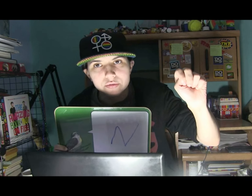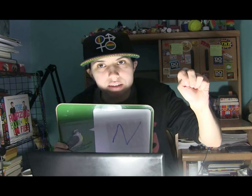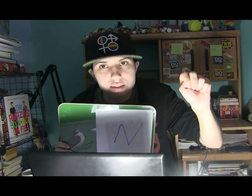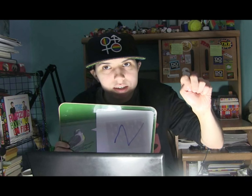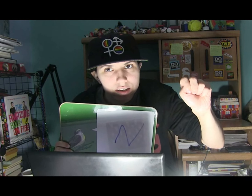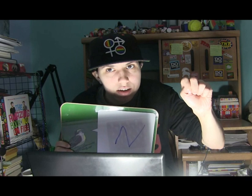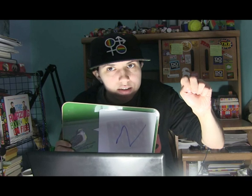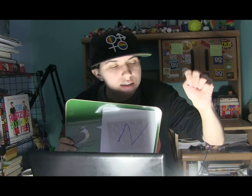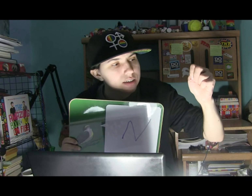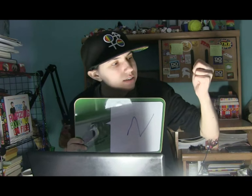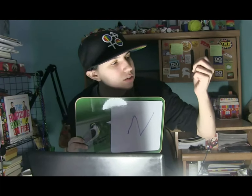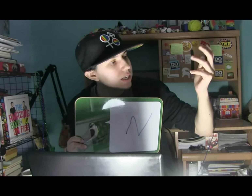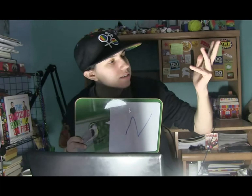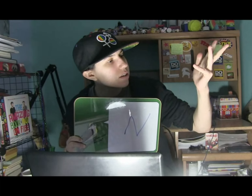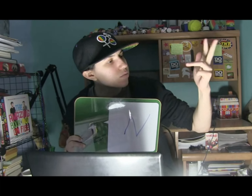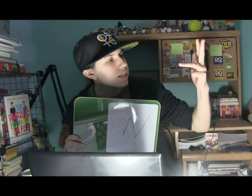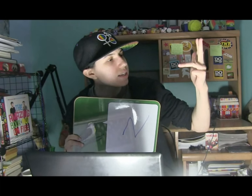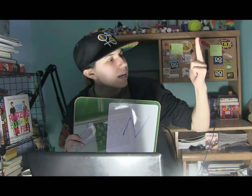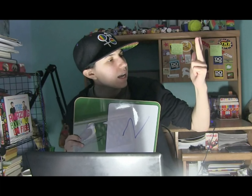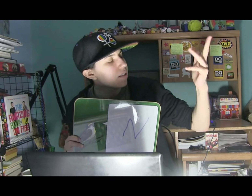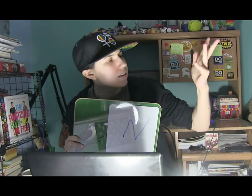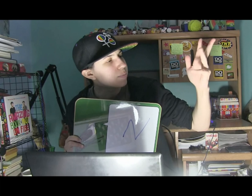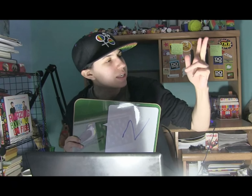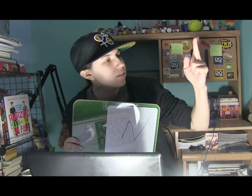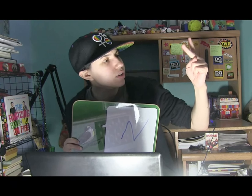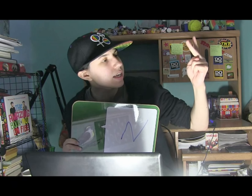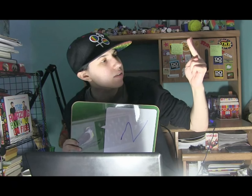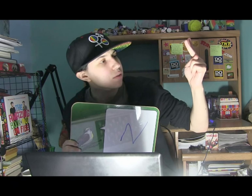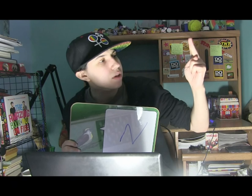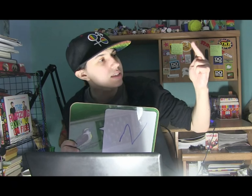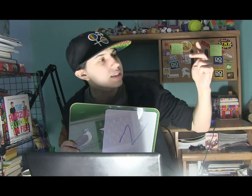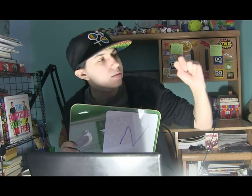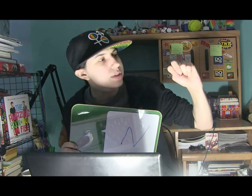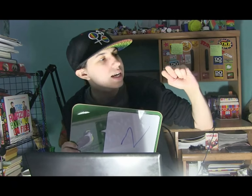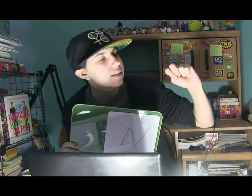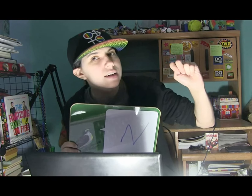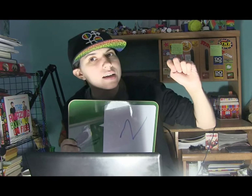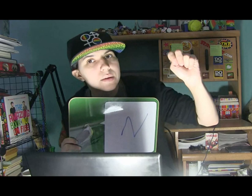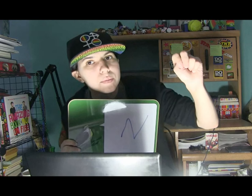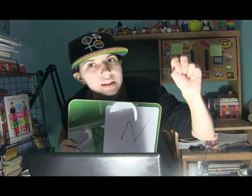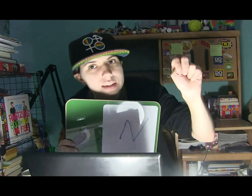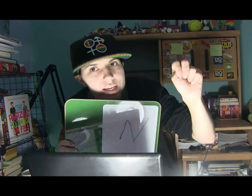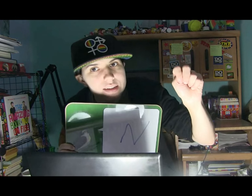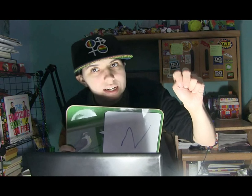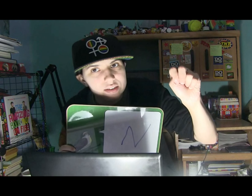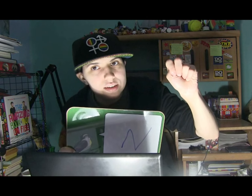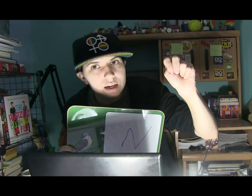it. So it's pinky and ring down, the thumb is here, but then the middle and index come down